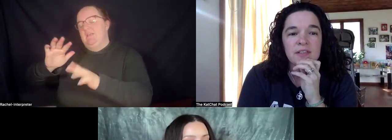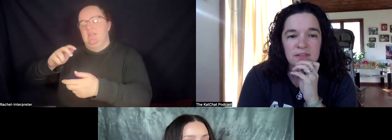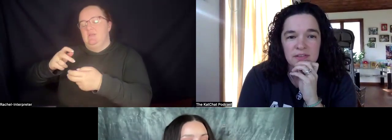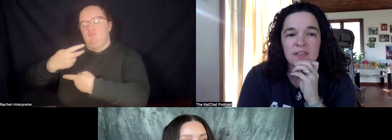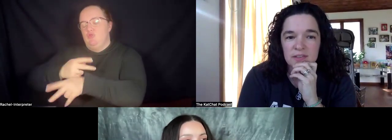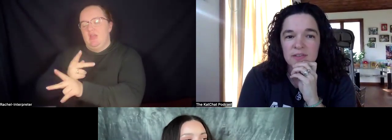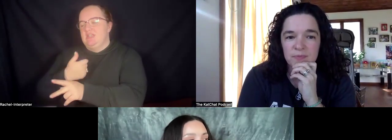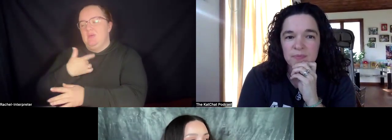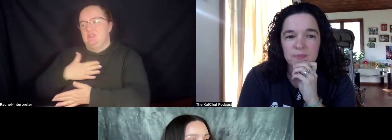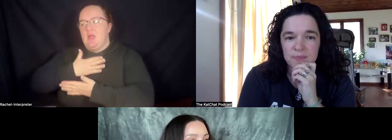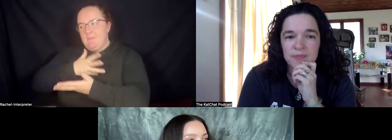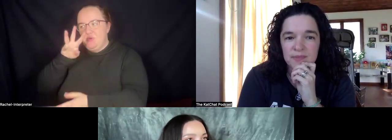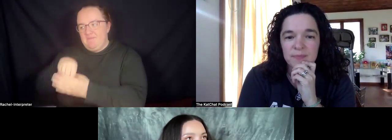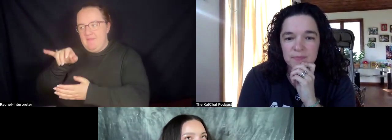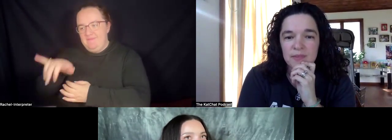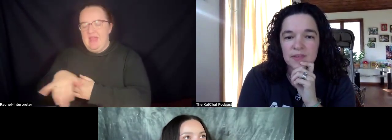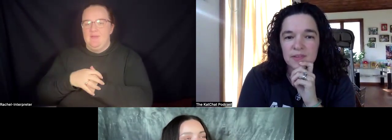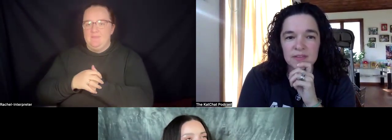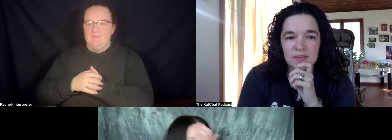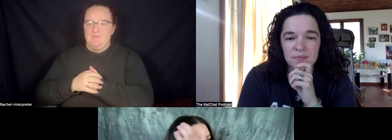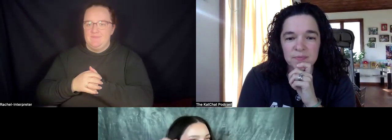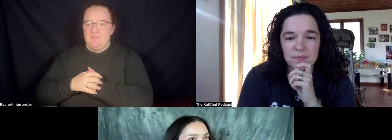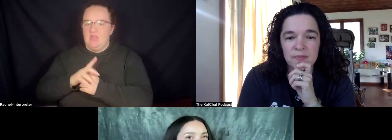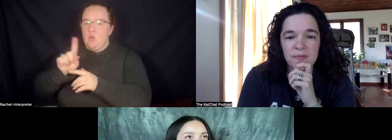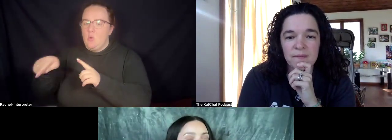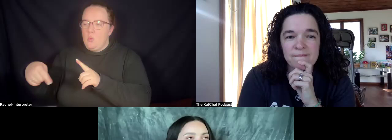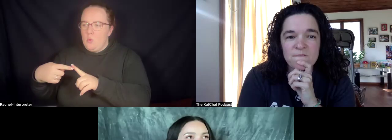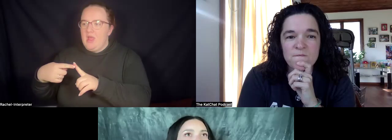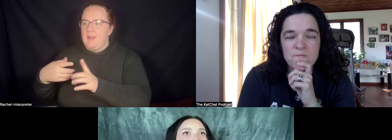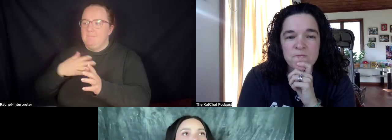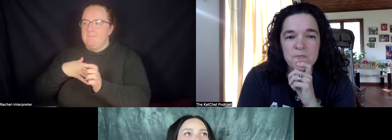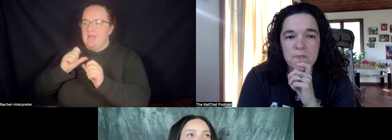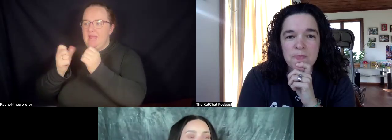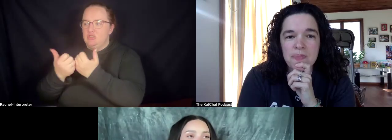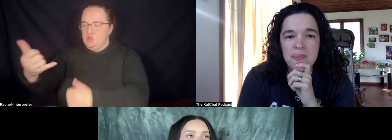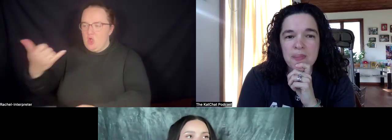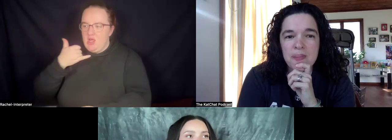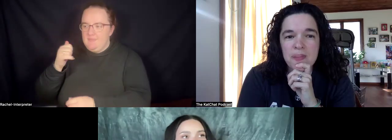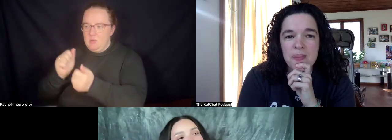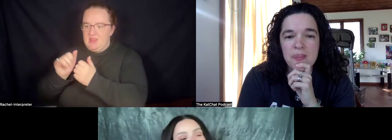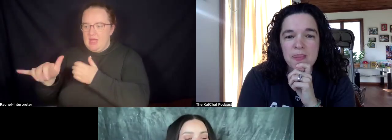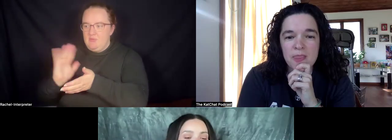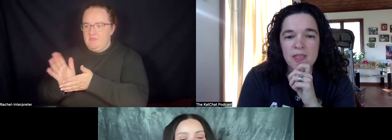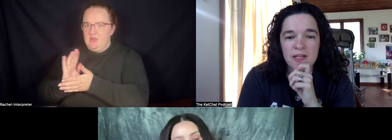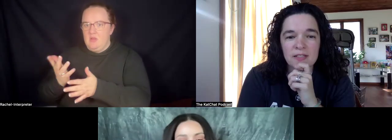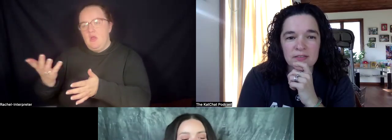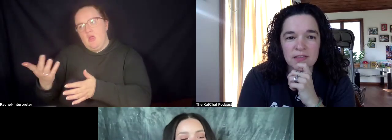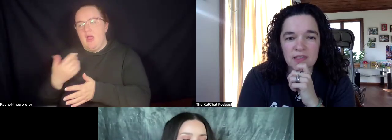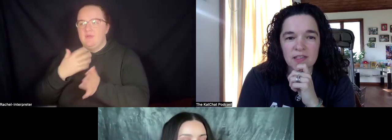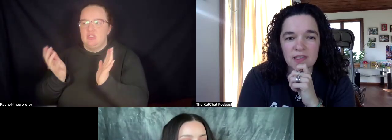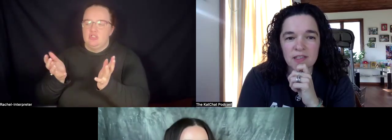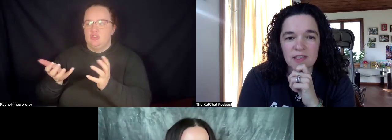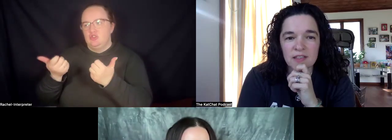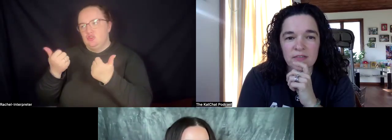Blessed to have been part of it. When it came up, my agent called me and she said that, oh, I've been, chatting